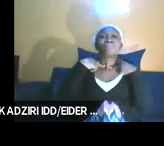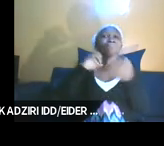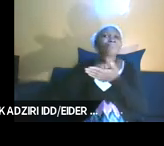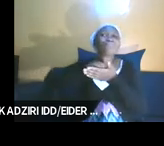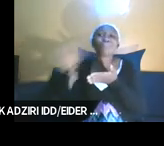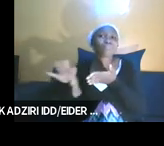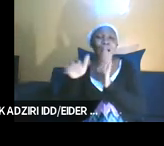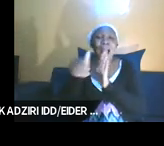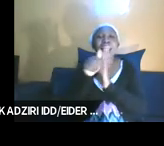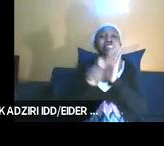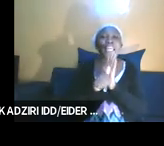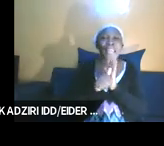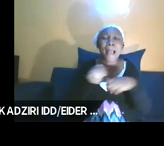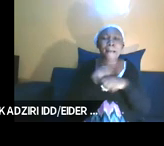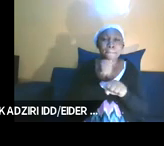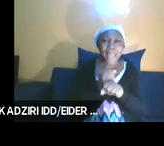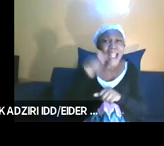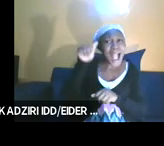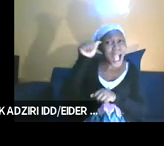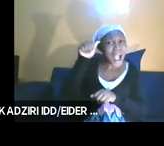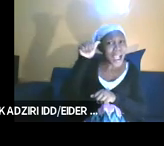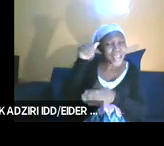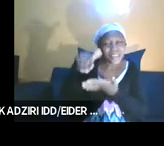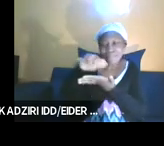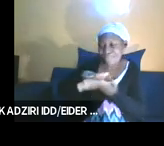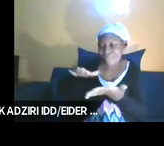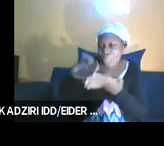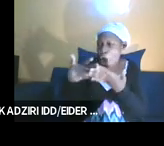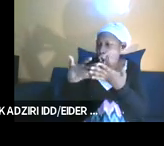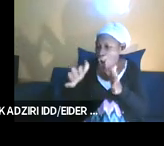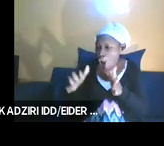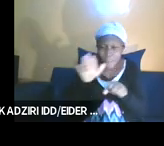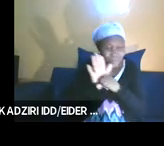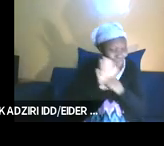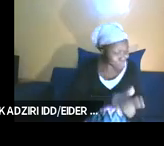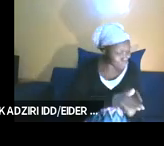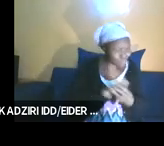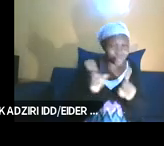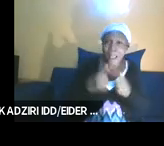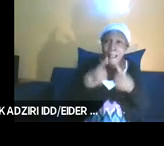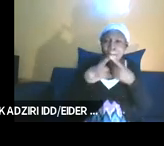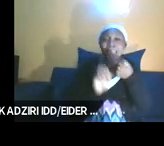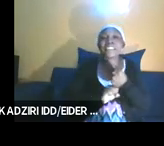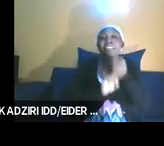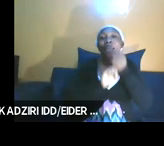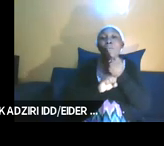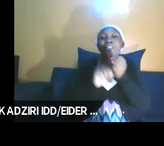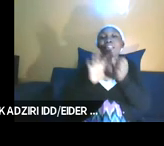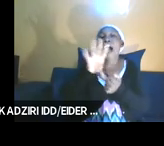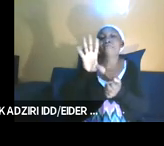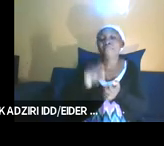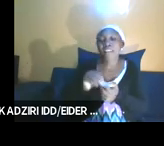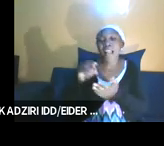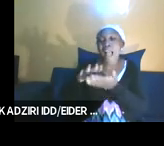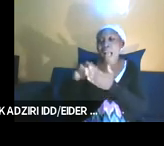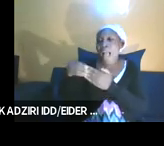open, they're less biased, and they're able to support African scholars better. This series has been